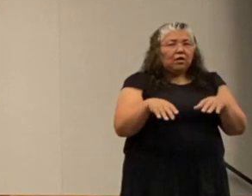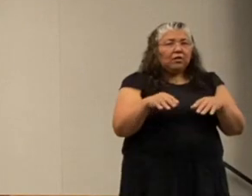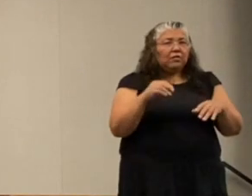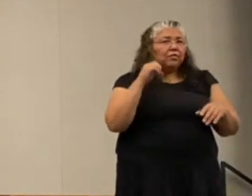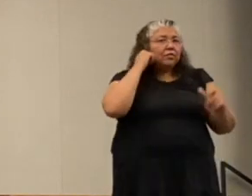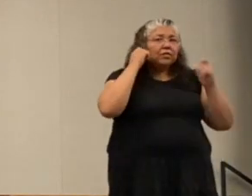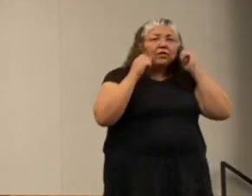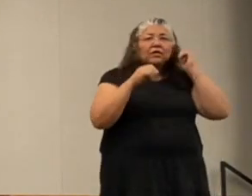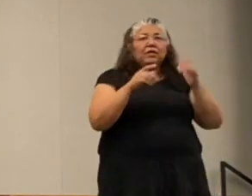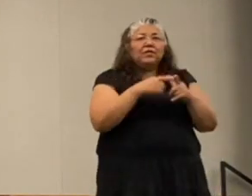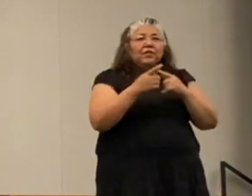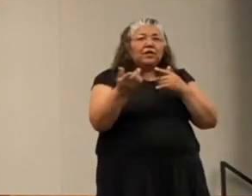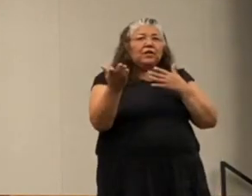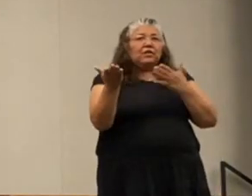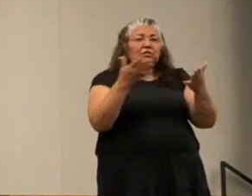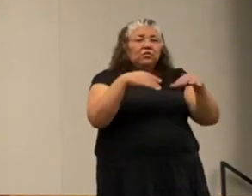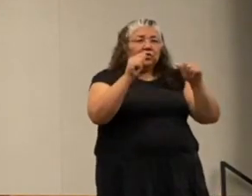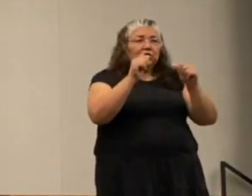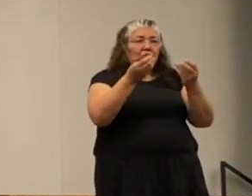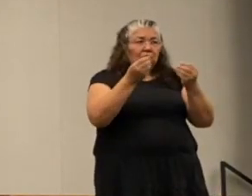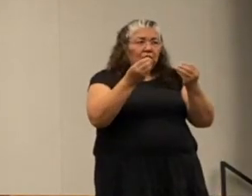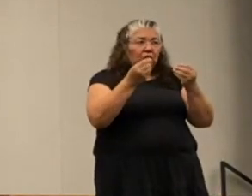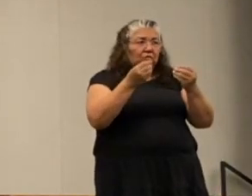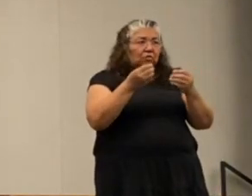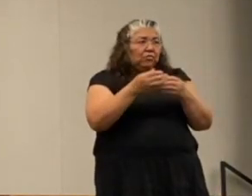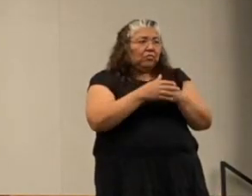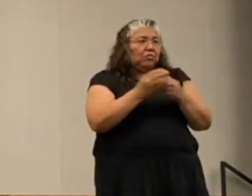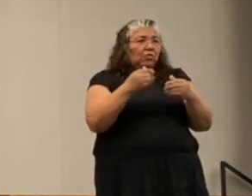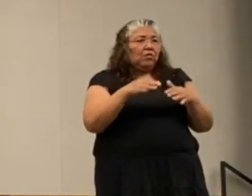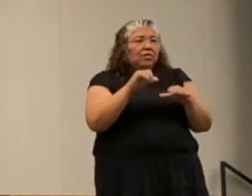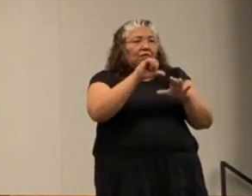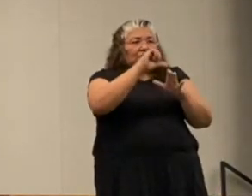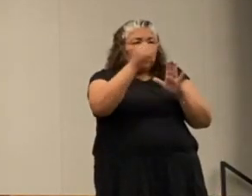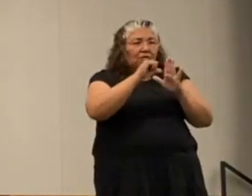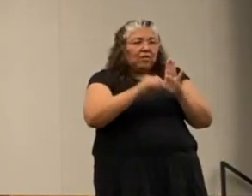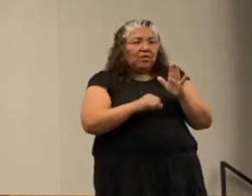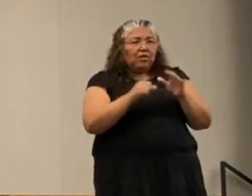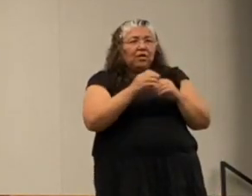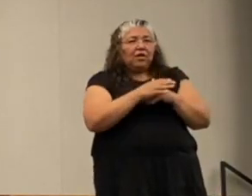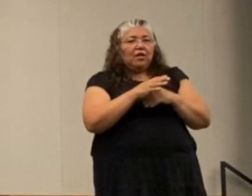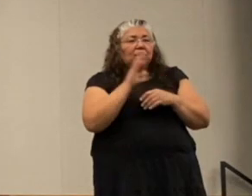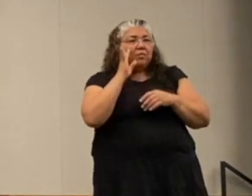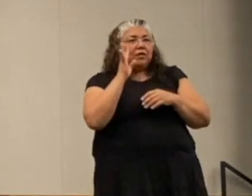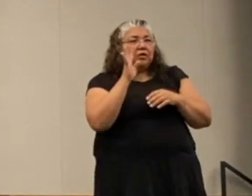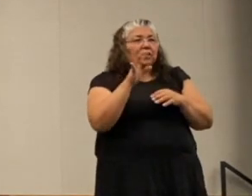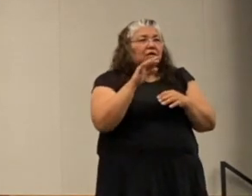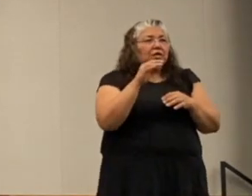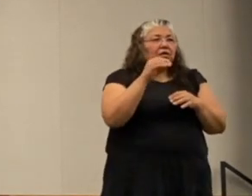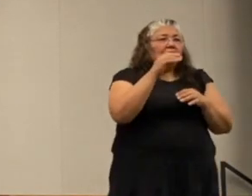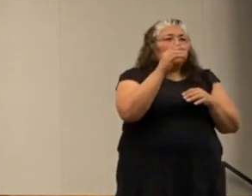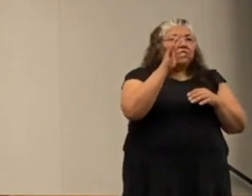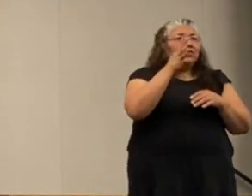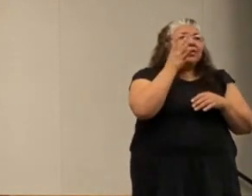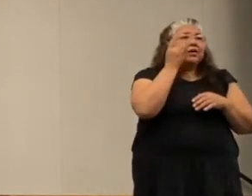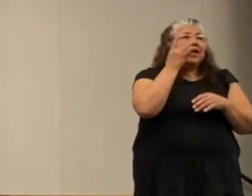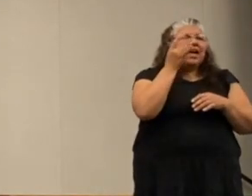to Aaron. He took the gold from them, fashioned it with an engraving tool, and made it into the image of a calf. I thought that was strange. Why did he